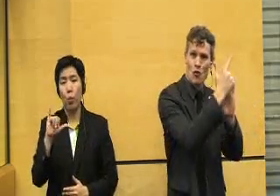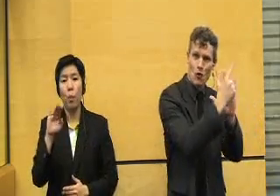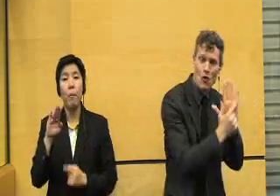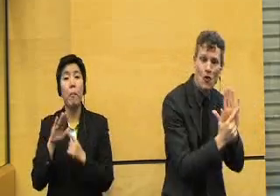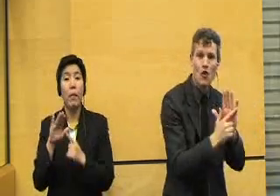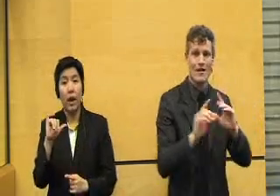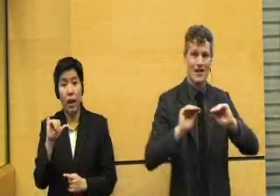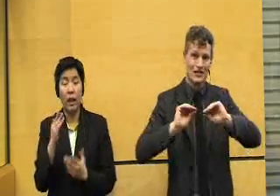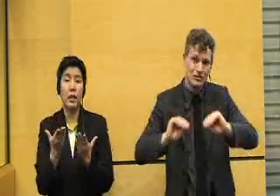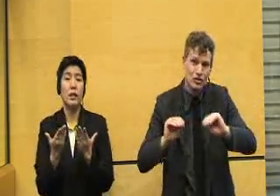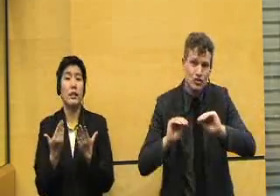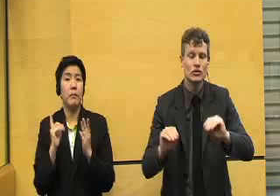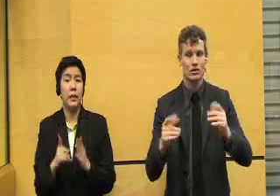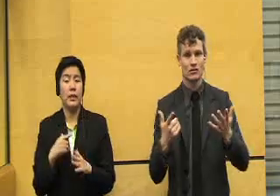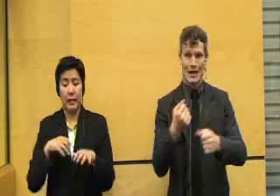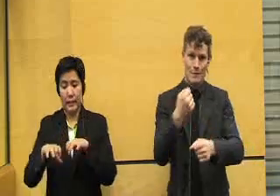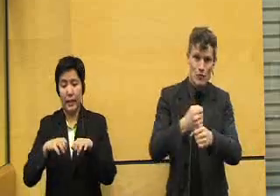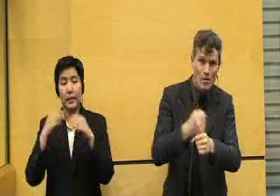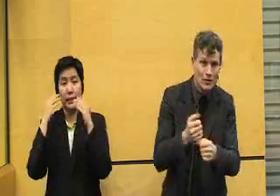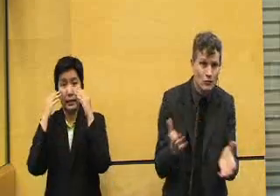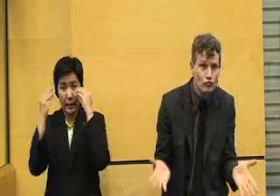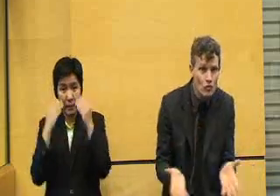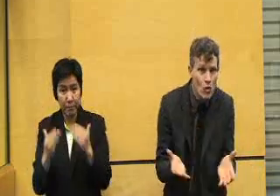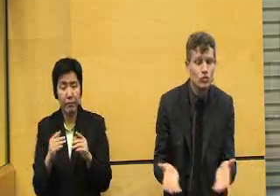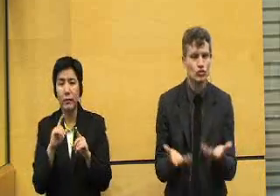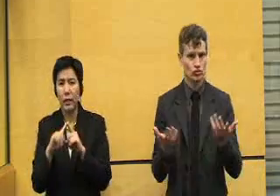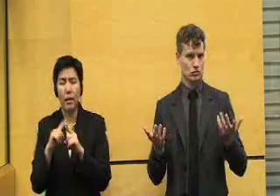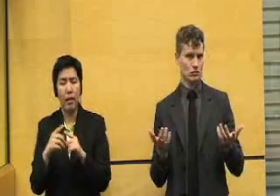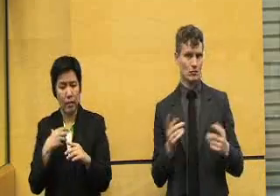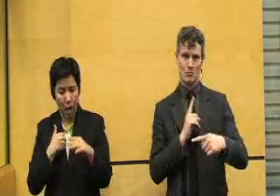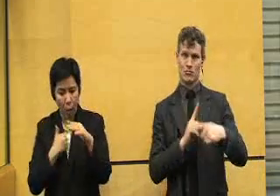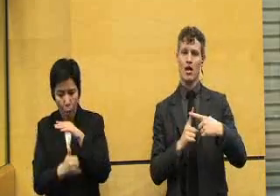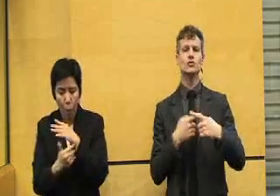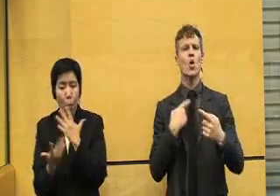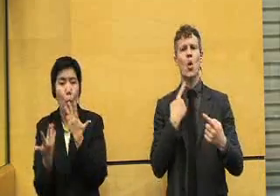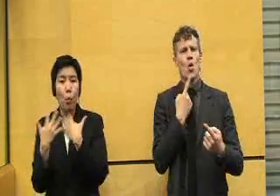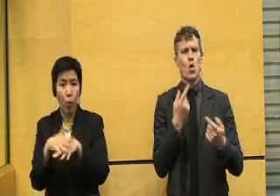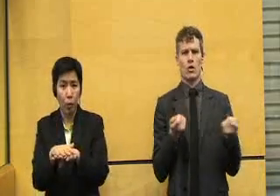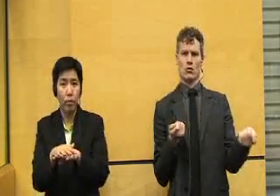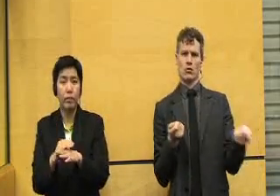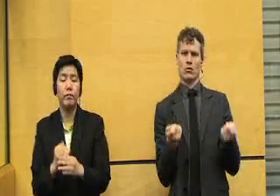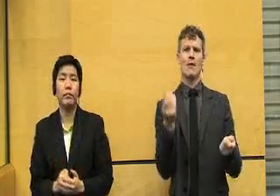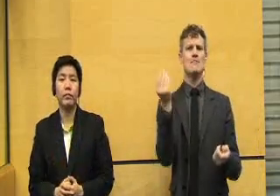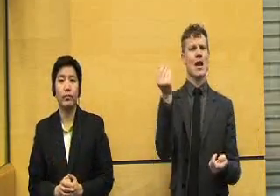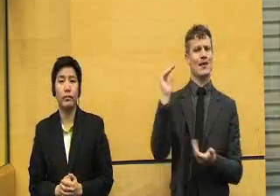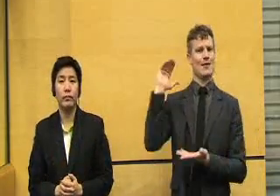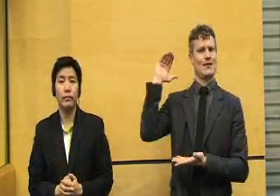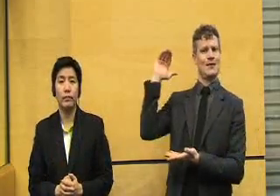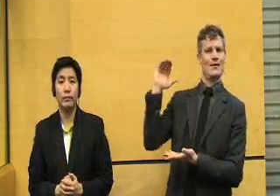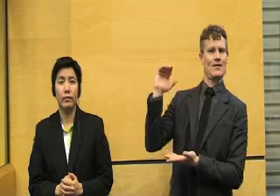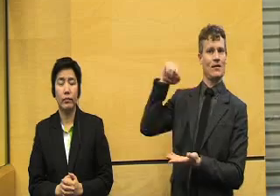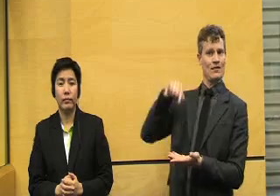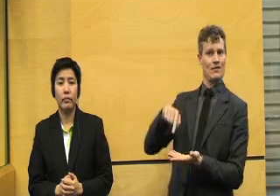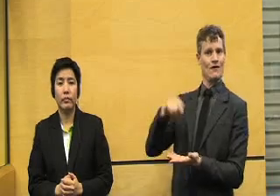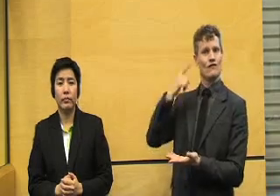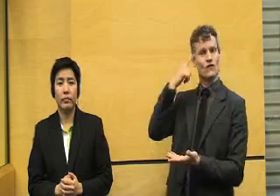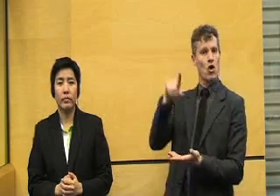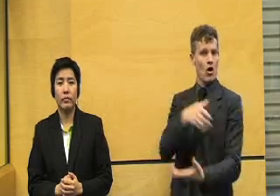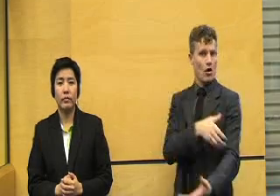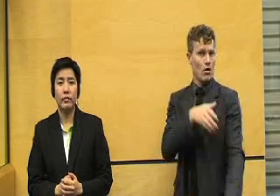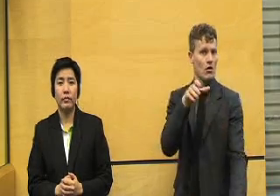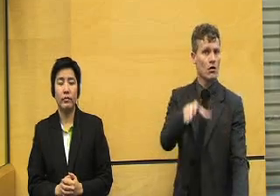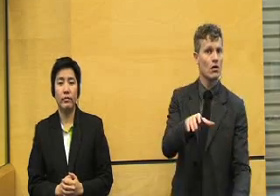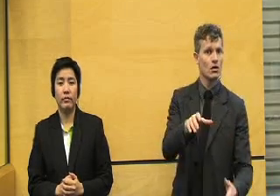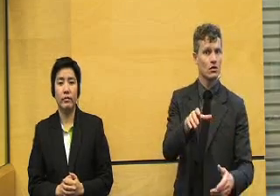education, employment promotion, and management of the fund for the empowerment of persons with disabilities. Implementing the convention involves